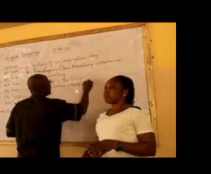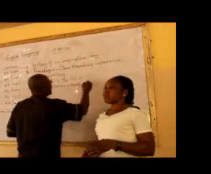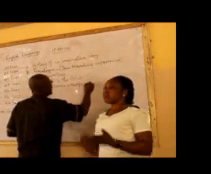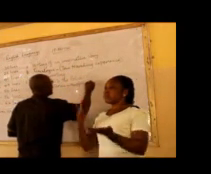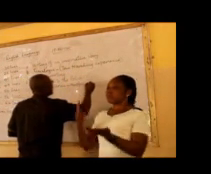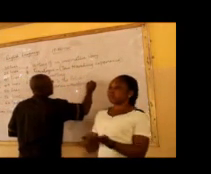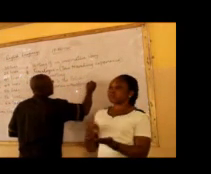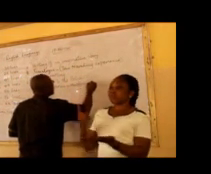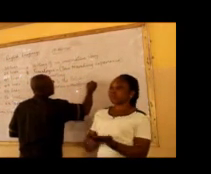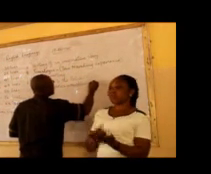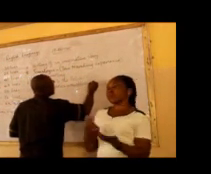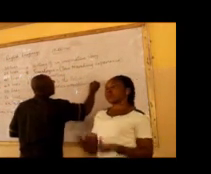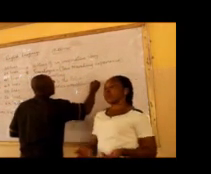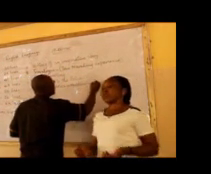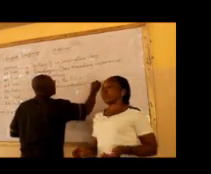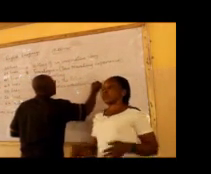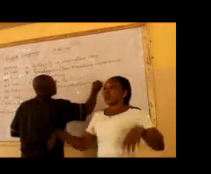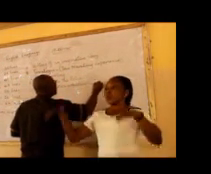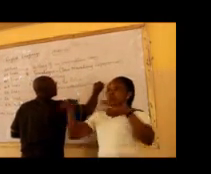ceremony,